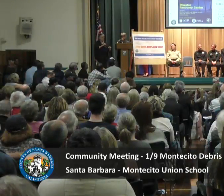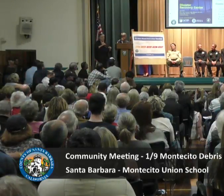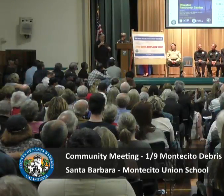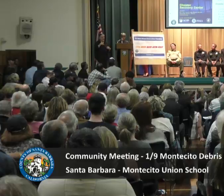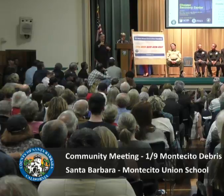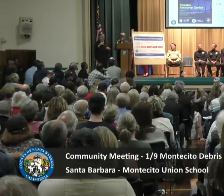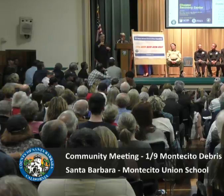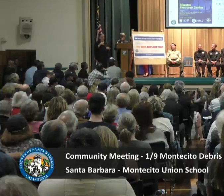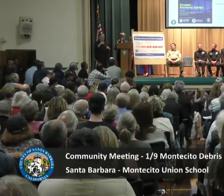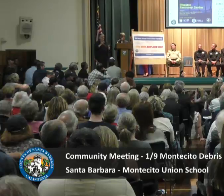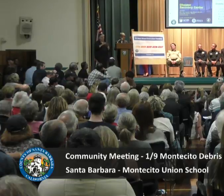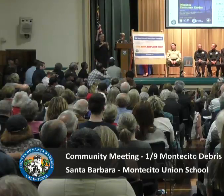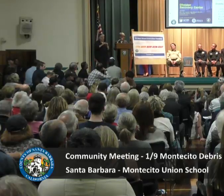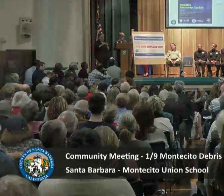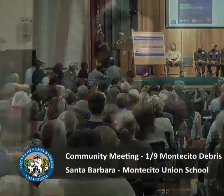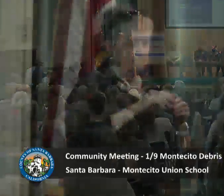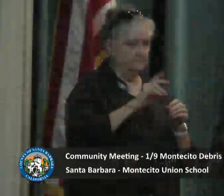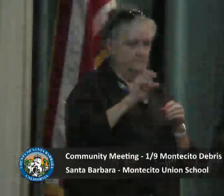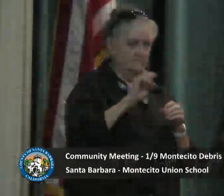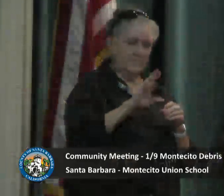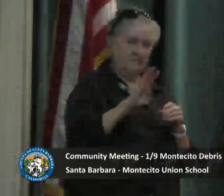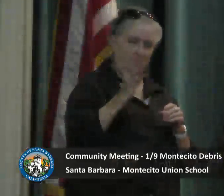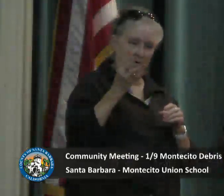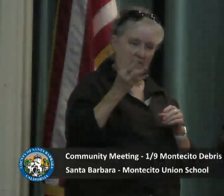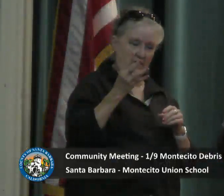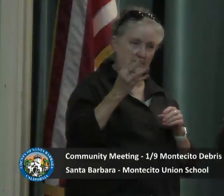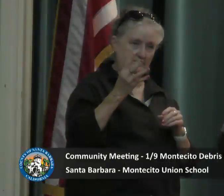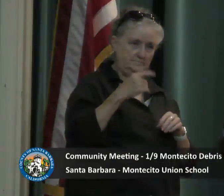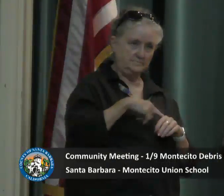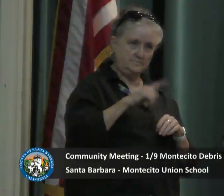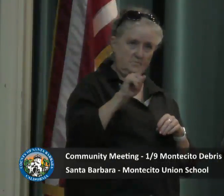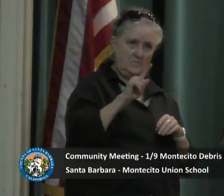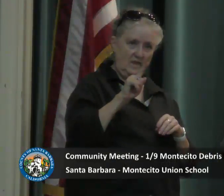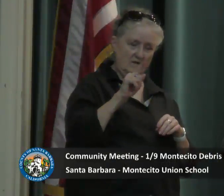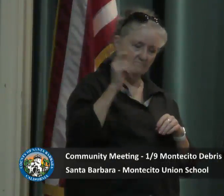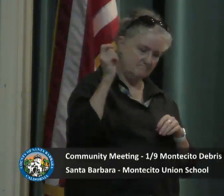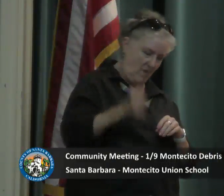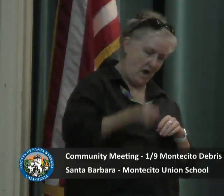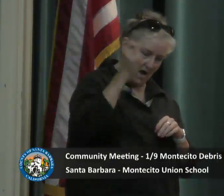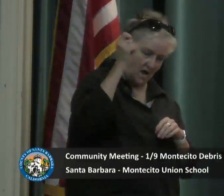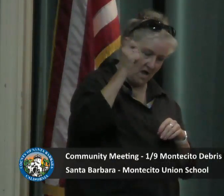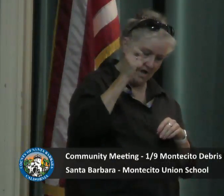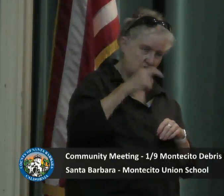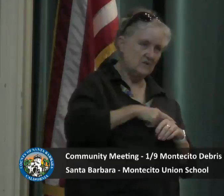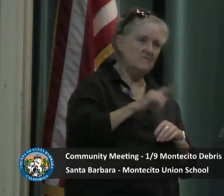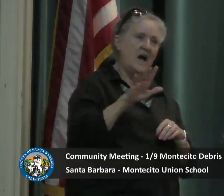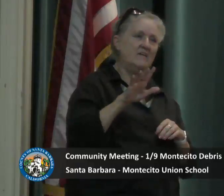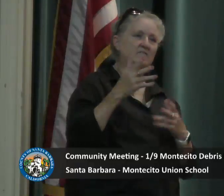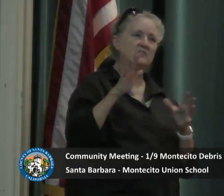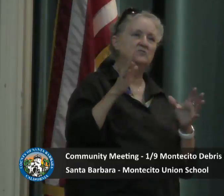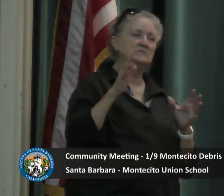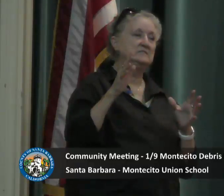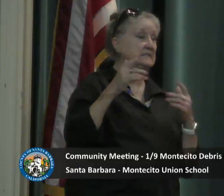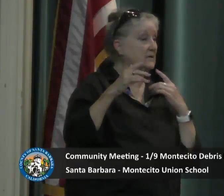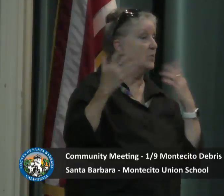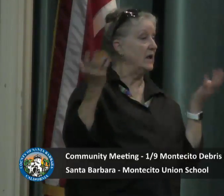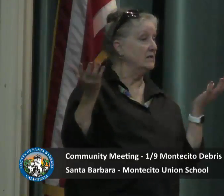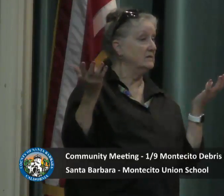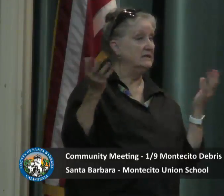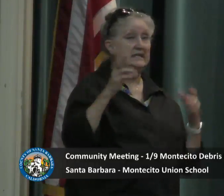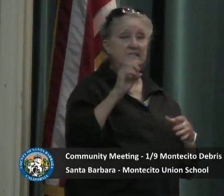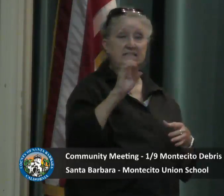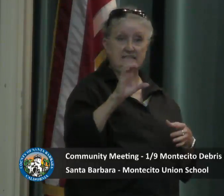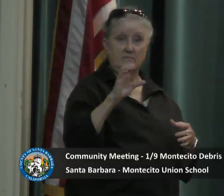hearing on that on December 4th at 1 o'clock in the afternoon and banged the gavel down at 5 and said, well, it's